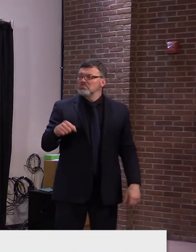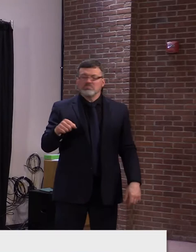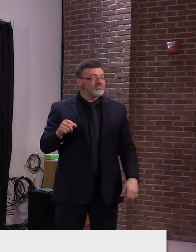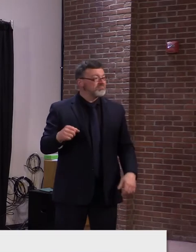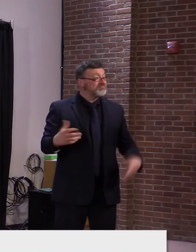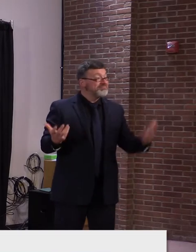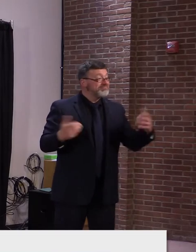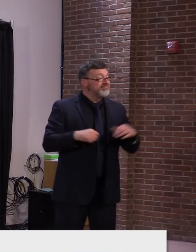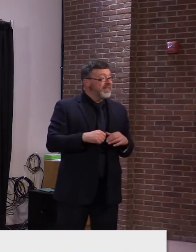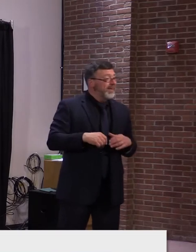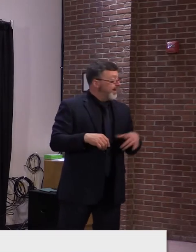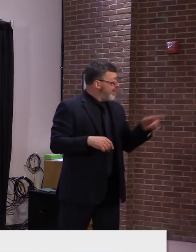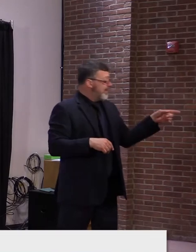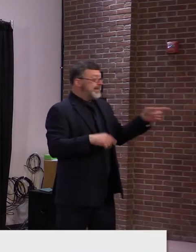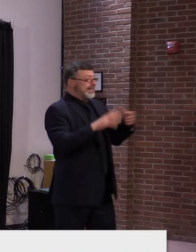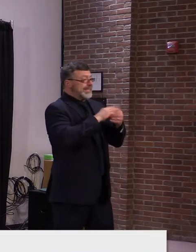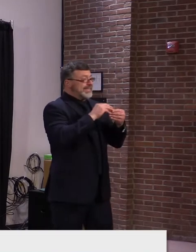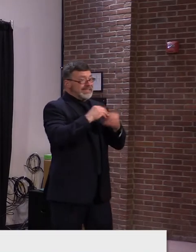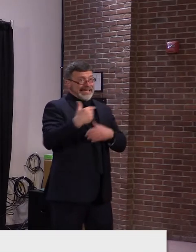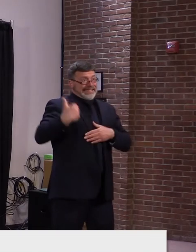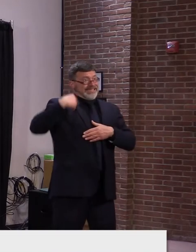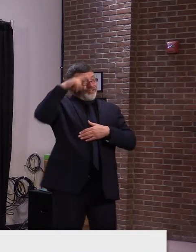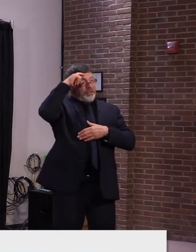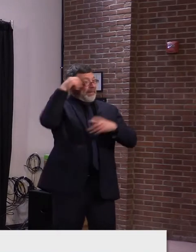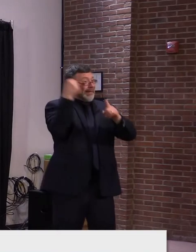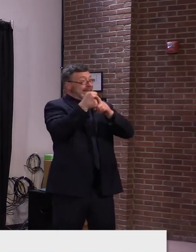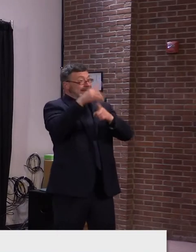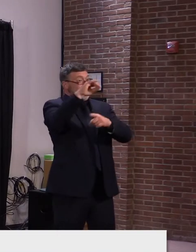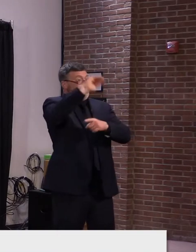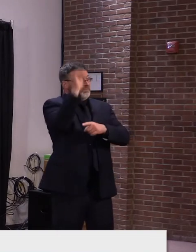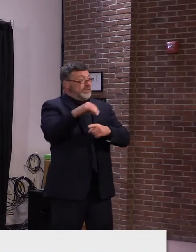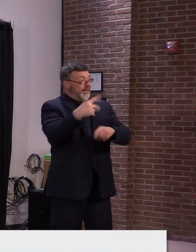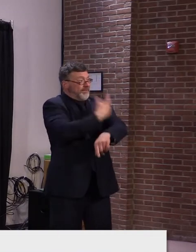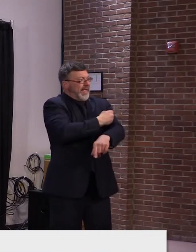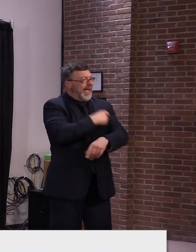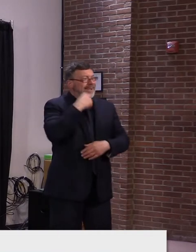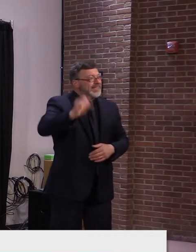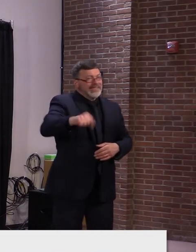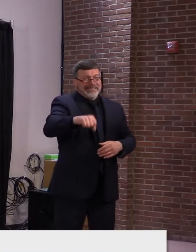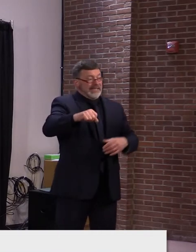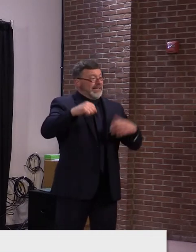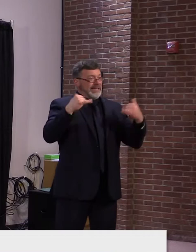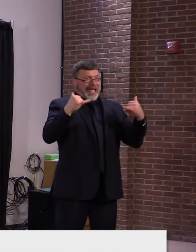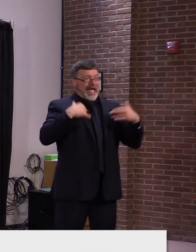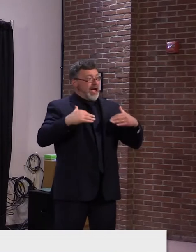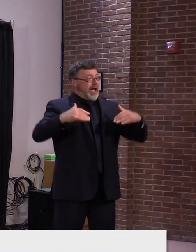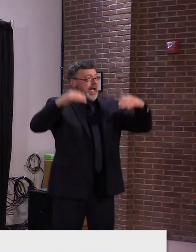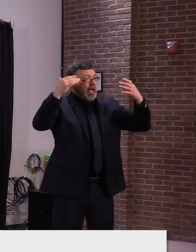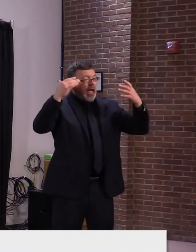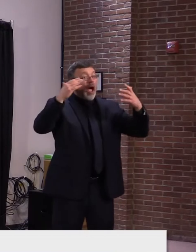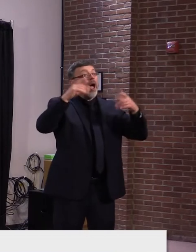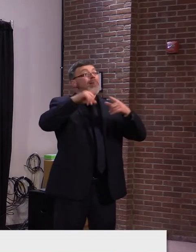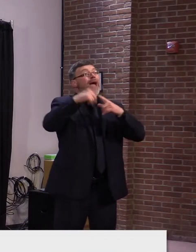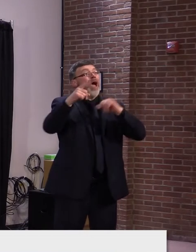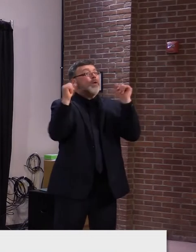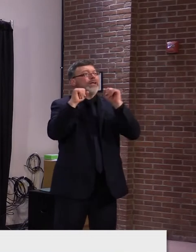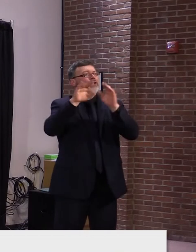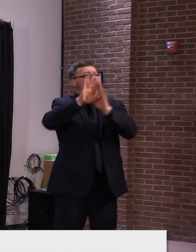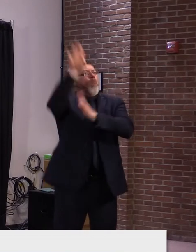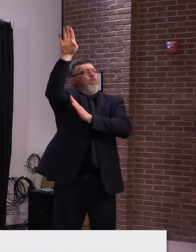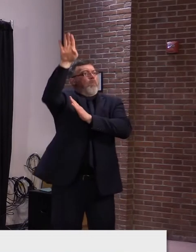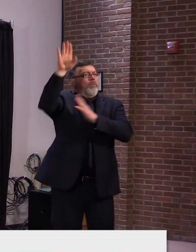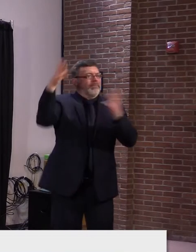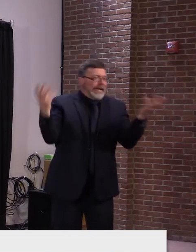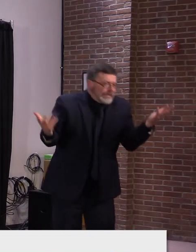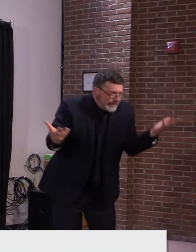saw last summer that things didn't work out for as long a time as anyone would have hoped for. No matter who you ask